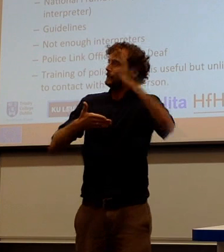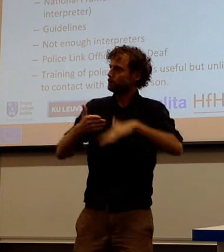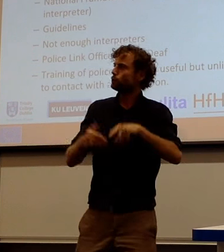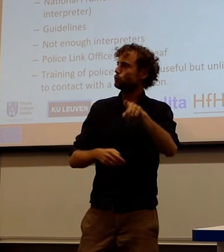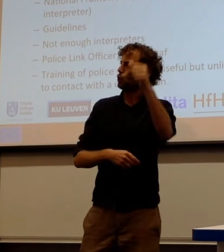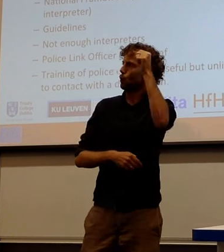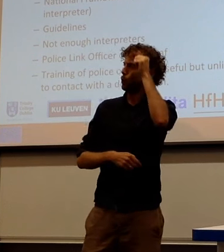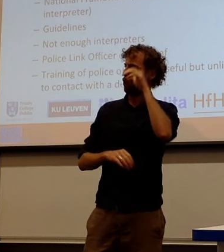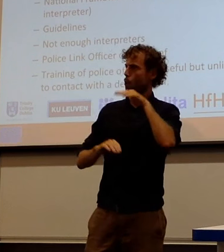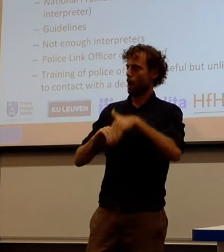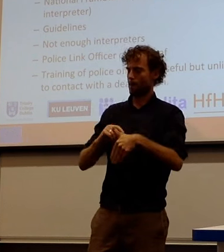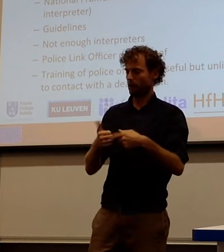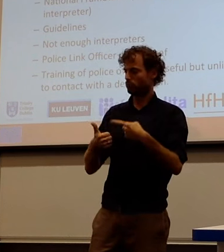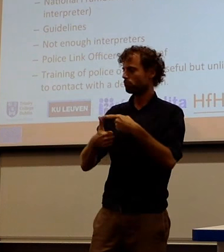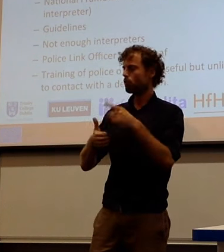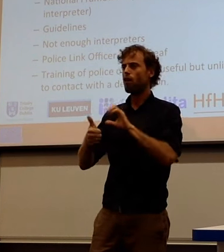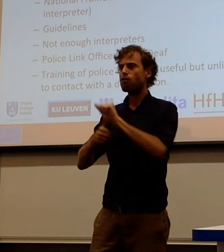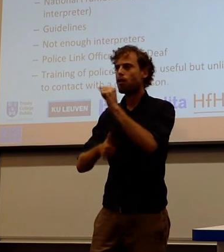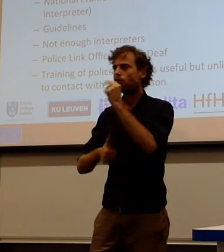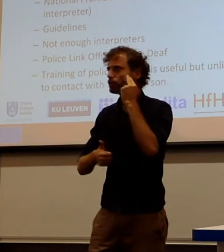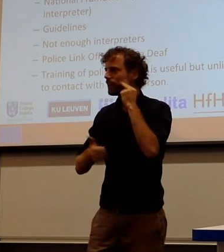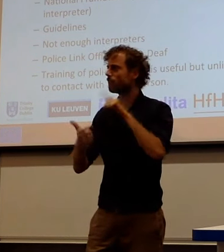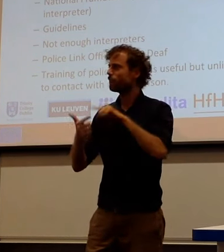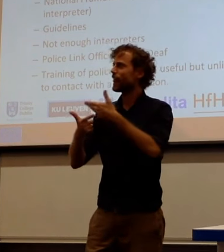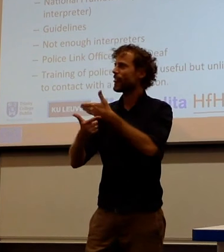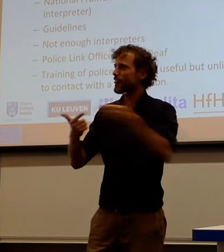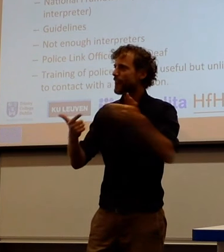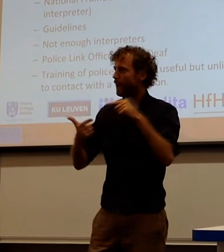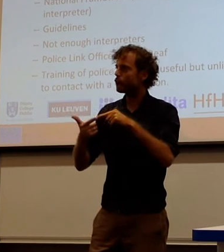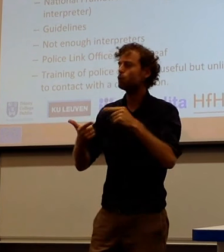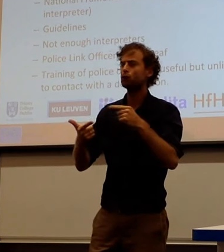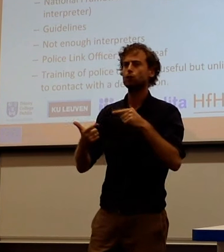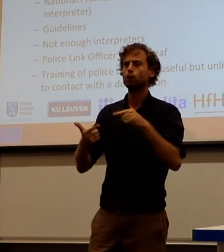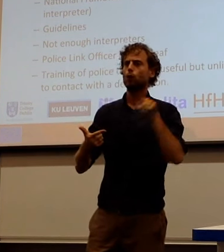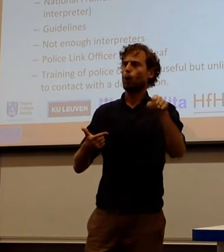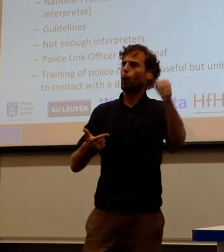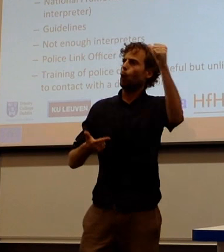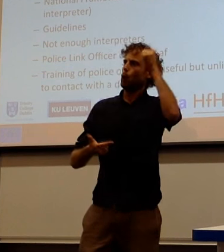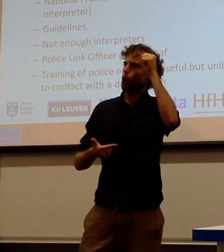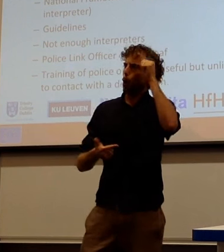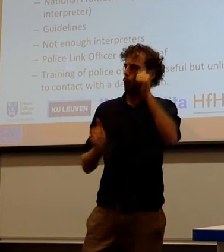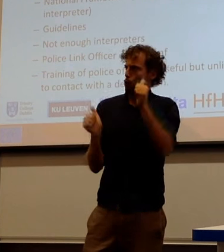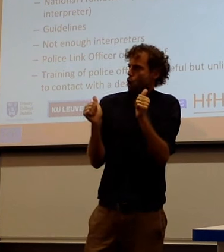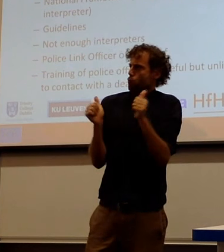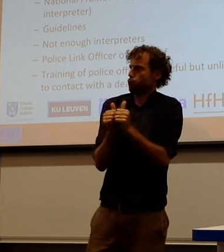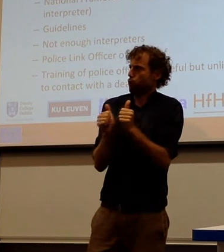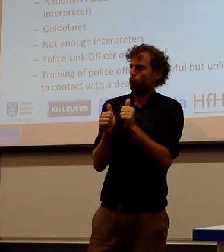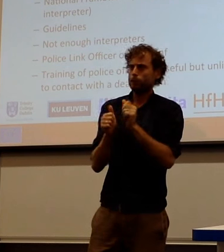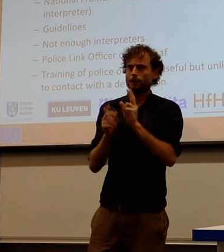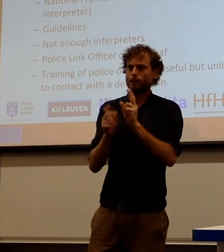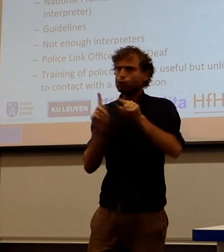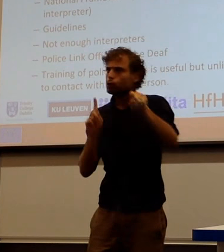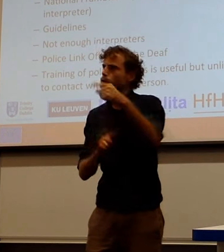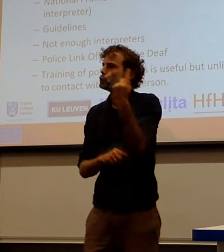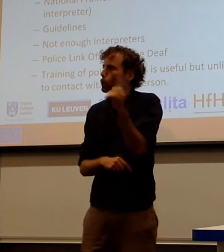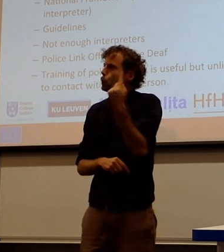That would have a very positive influence, because you would think, a person who's aware of, a deaf police person who's aware of the cultural and linguistic needs of